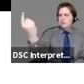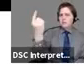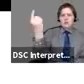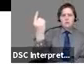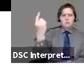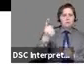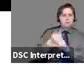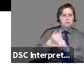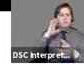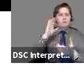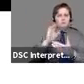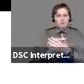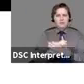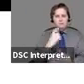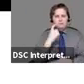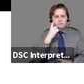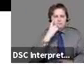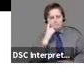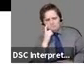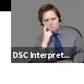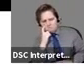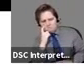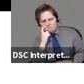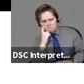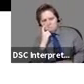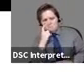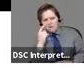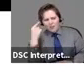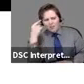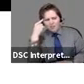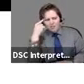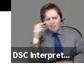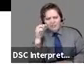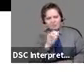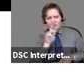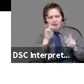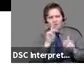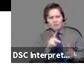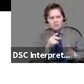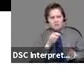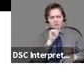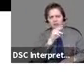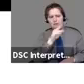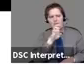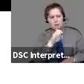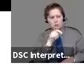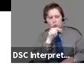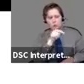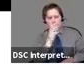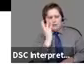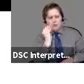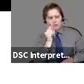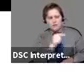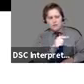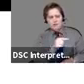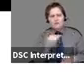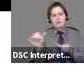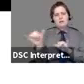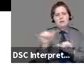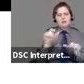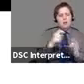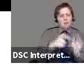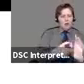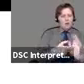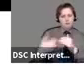that believes or has a suspicion that a person is being abused. It is the same kind of moral